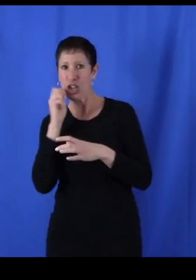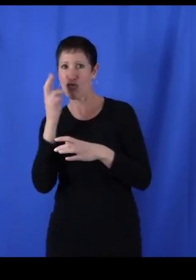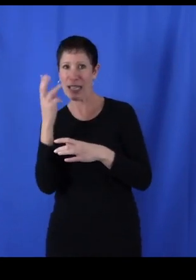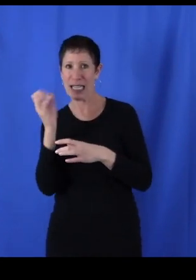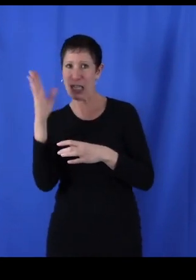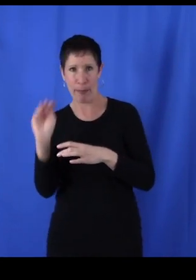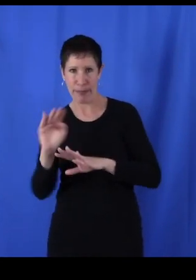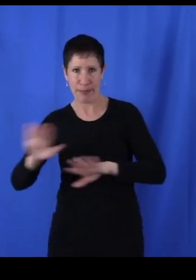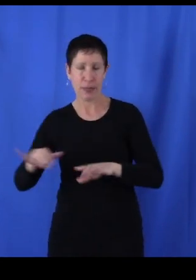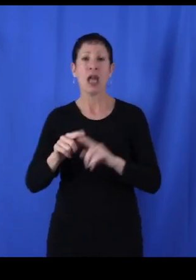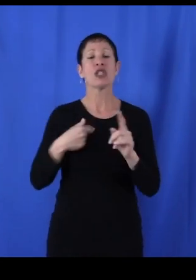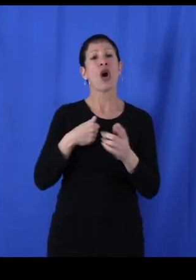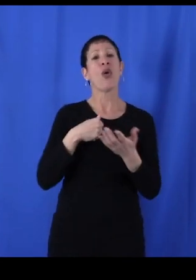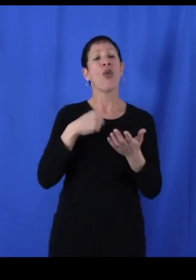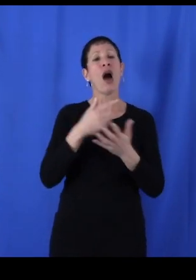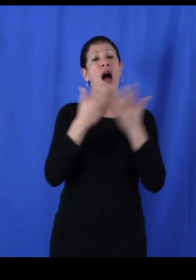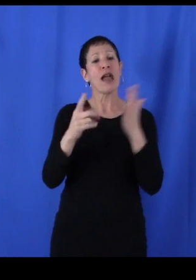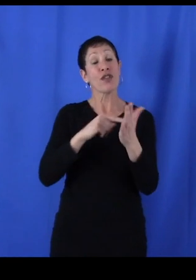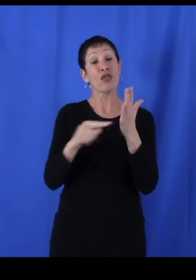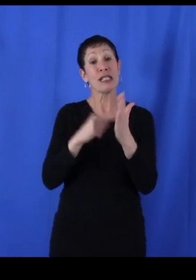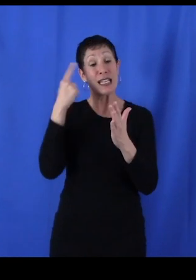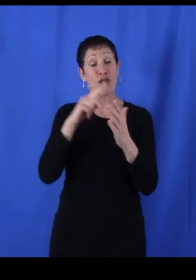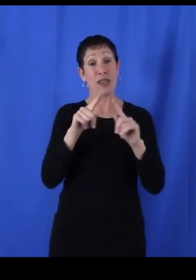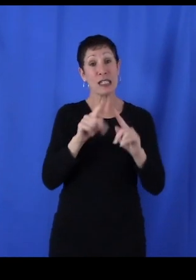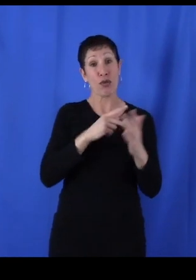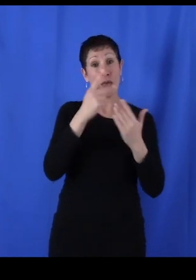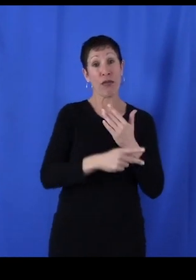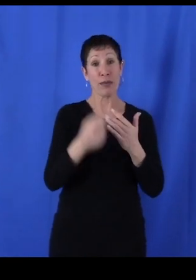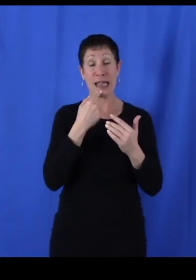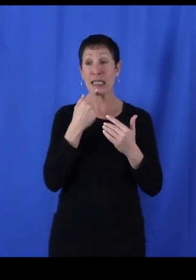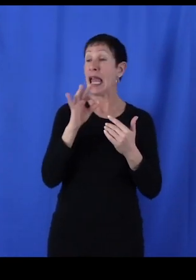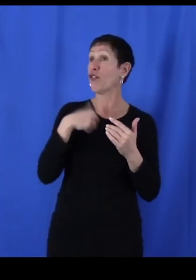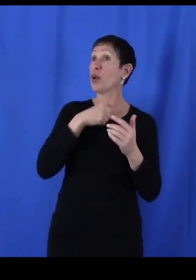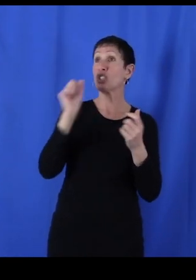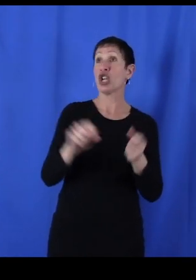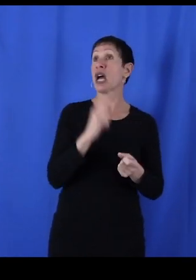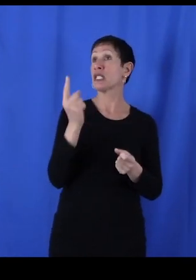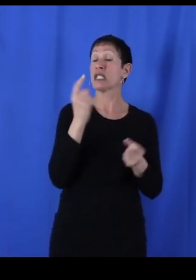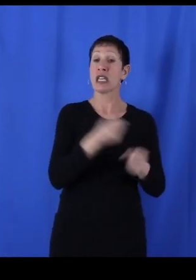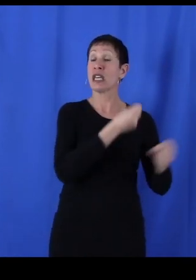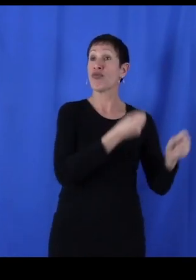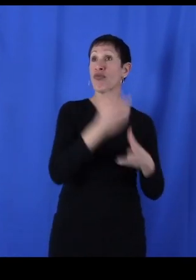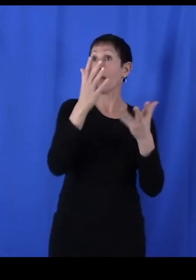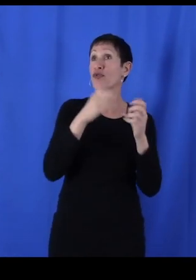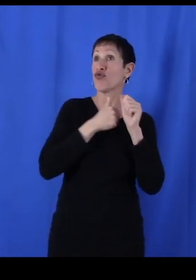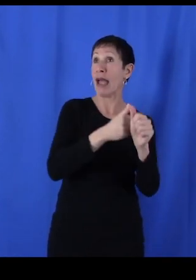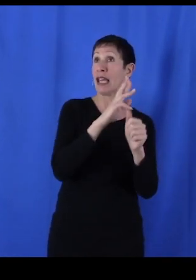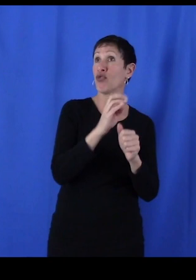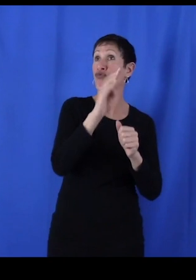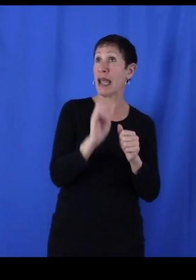right? So the underlying belief among a lot of the critiques of these programs were if we just got rid of ways of tracking